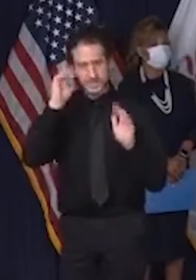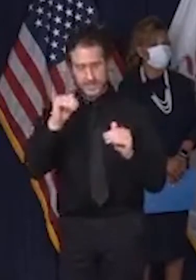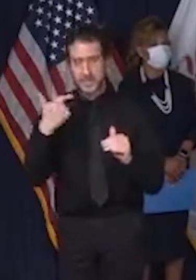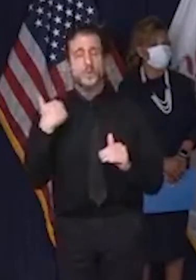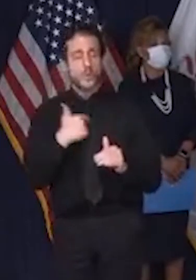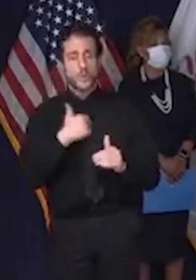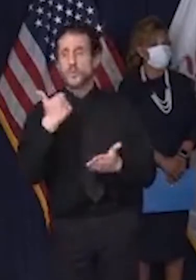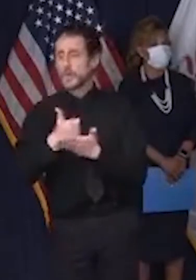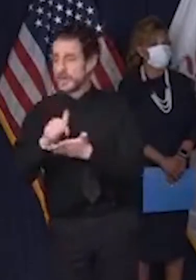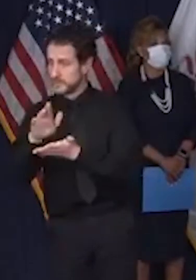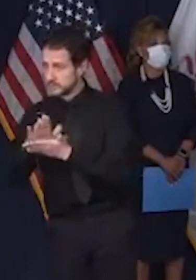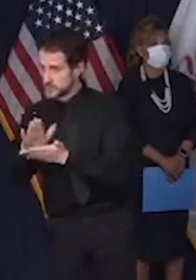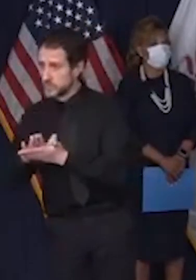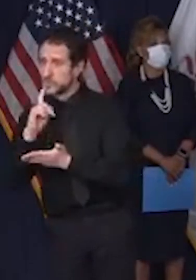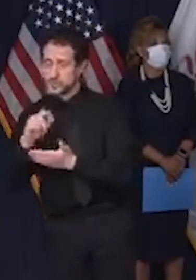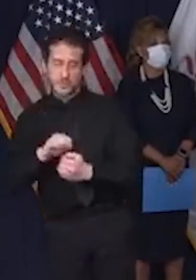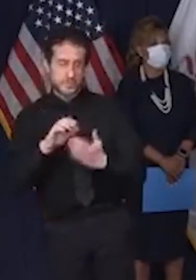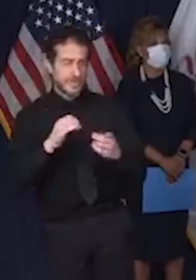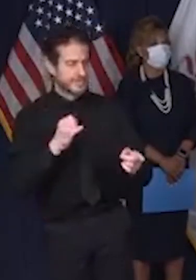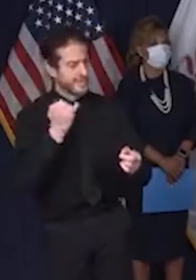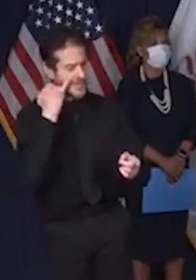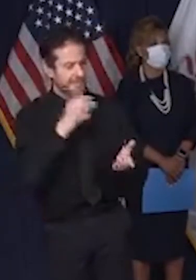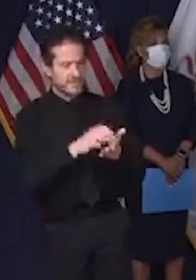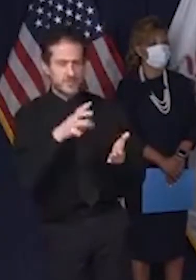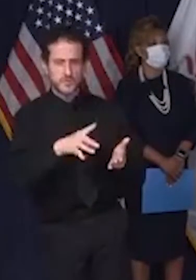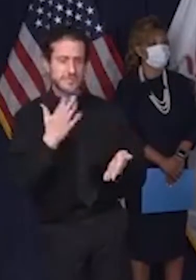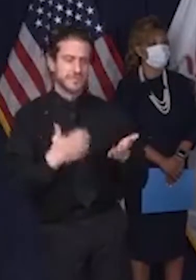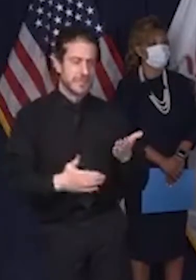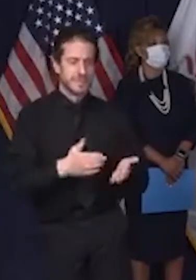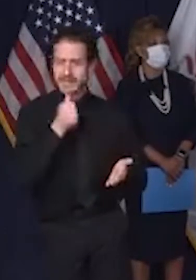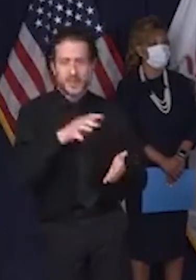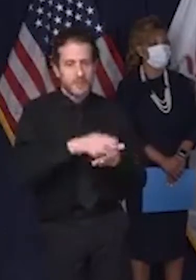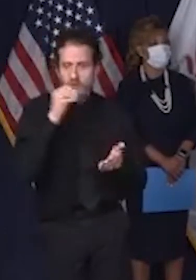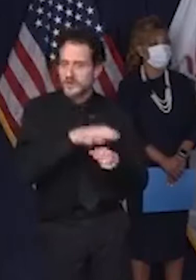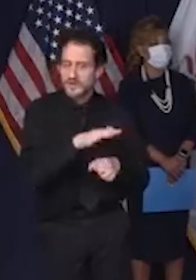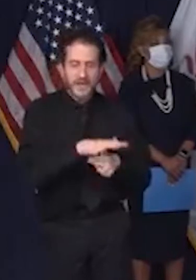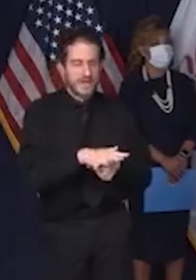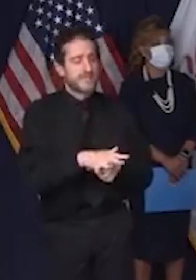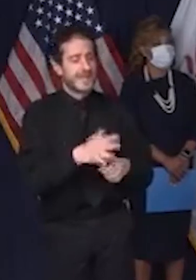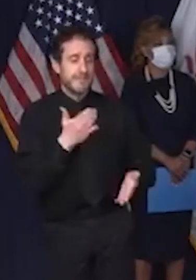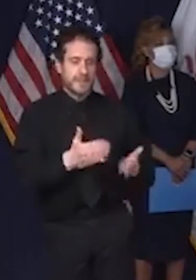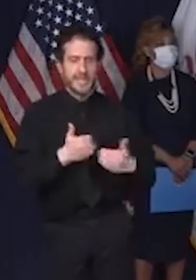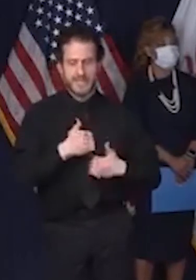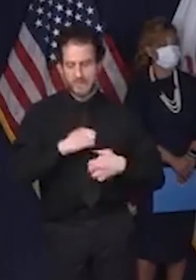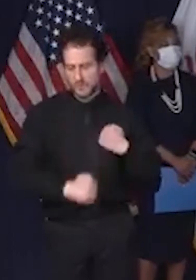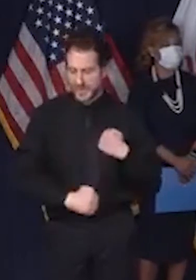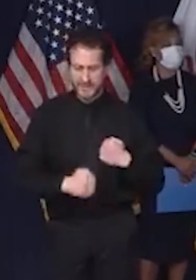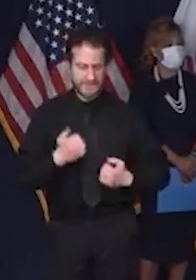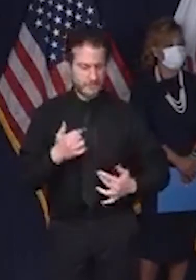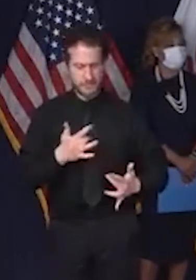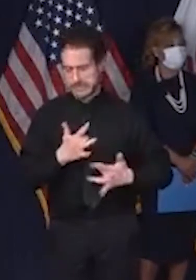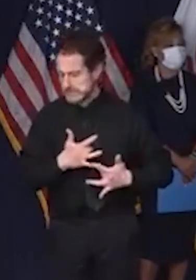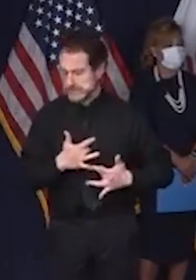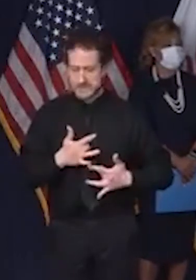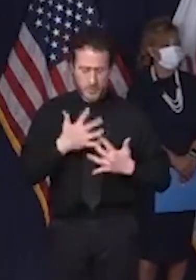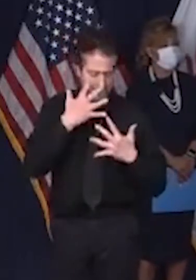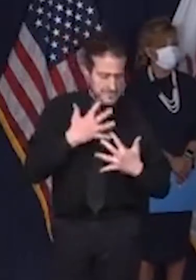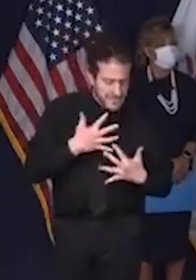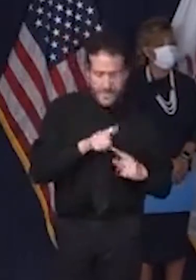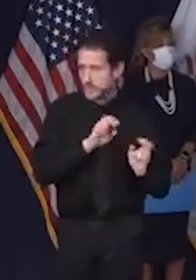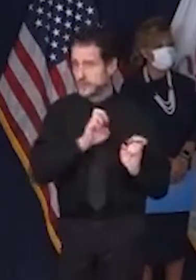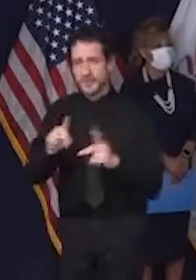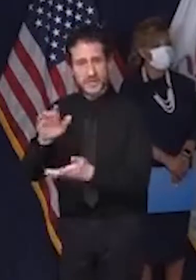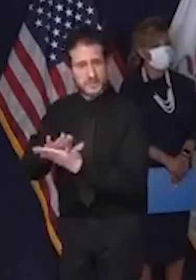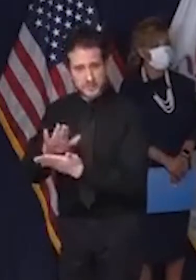help schools address learning loss and students' social-emotional needs when they return to the classrooms, whenever that